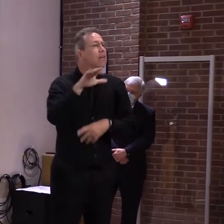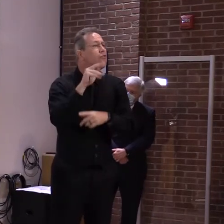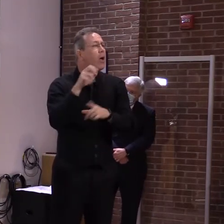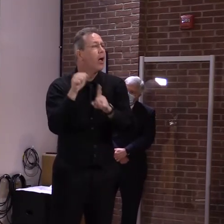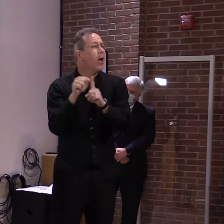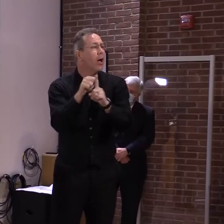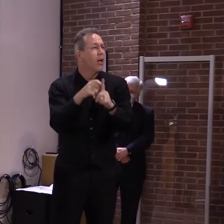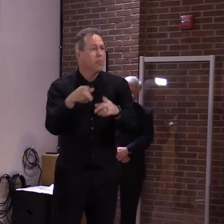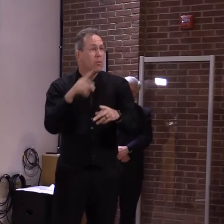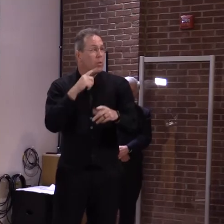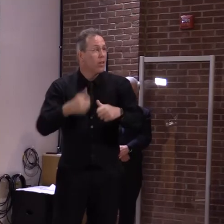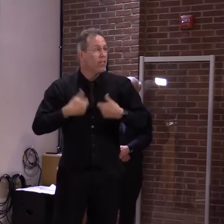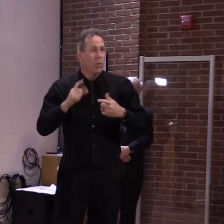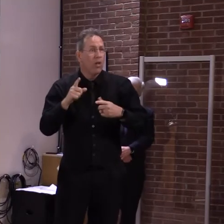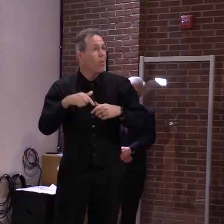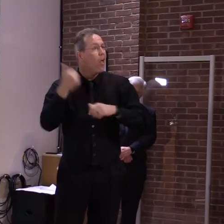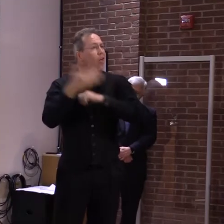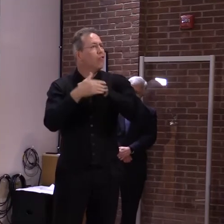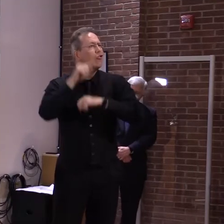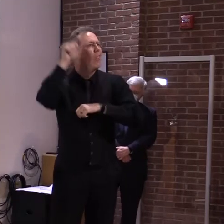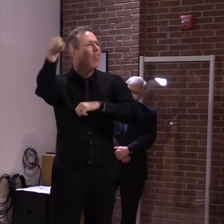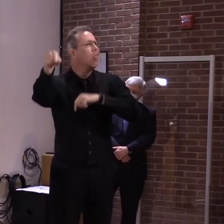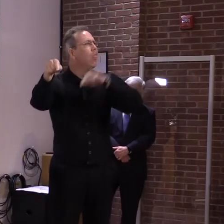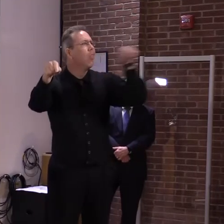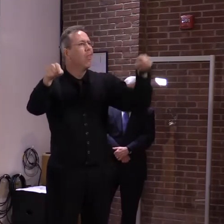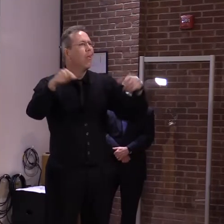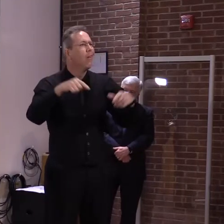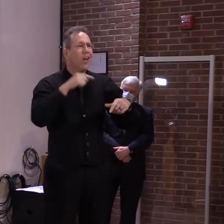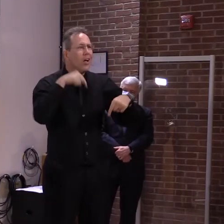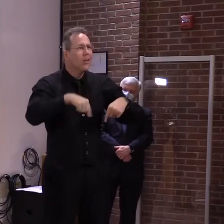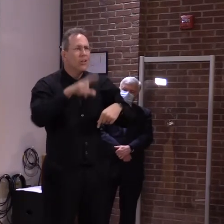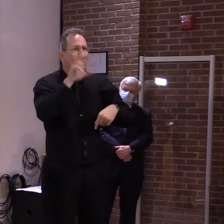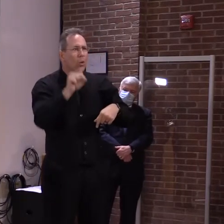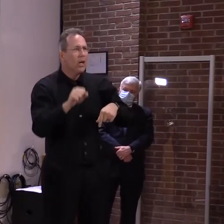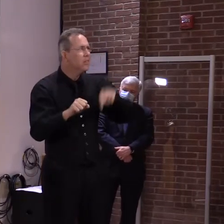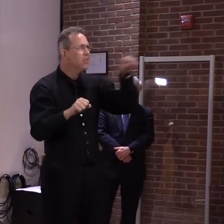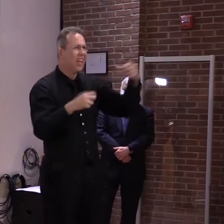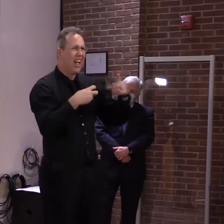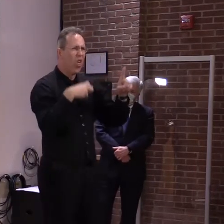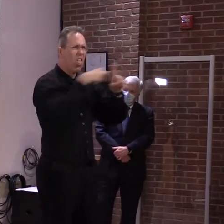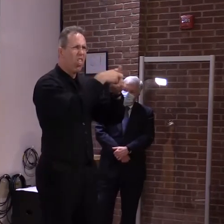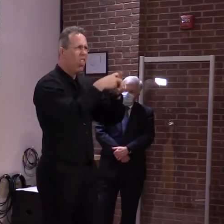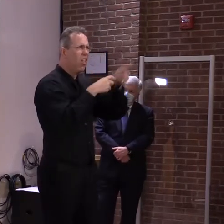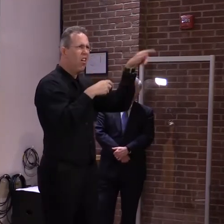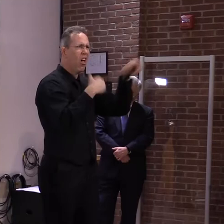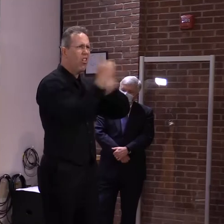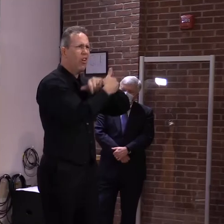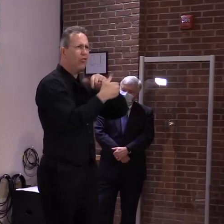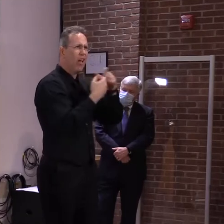outside our borders in other countries. So that would be a little bit difficult